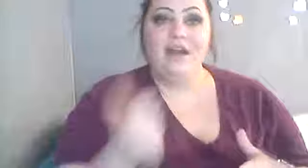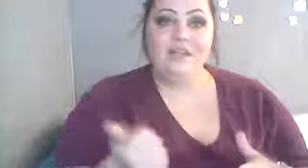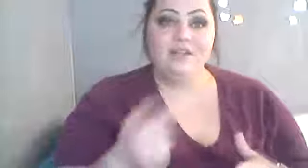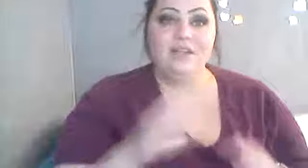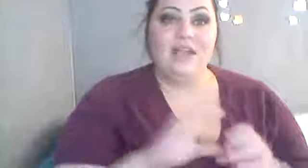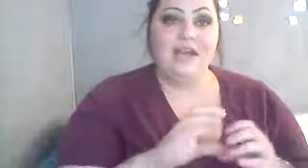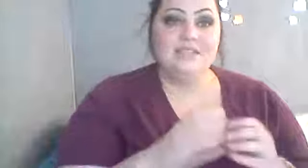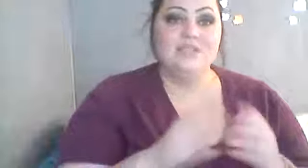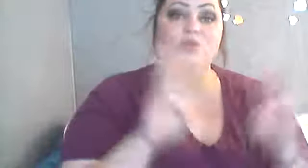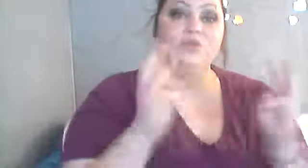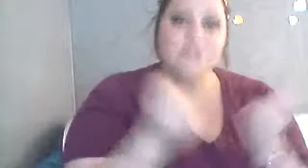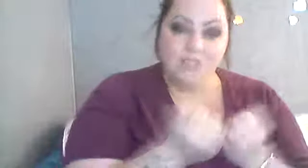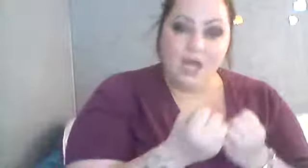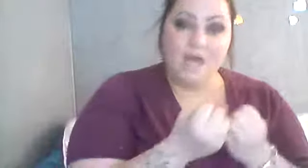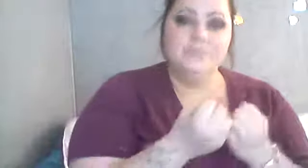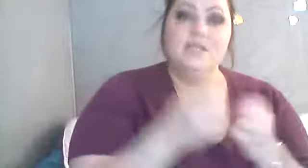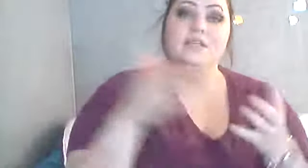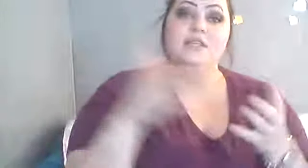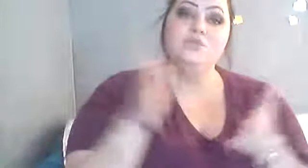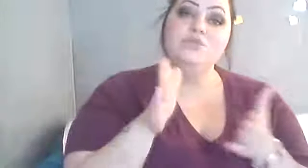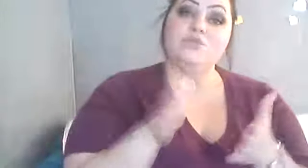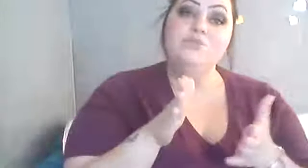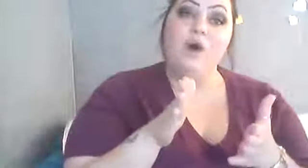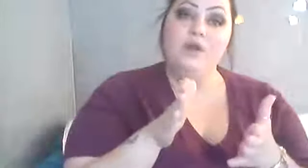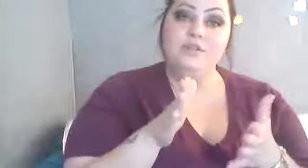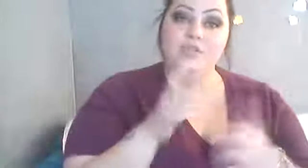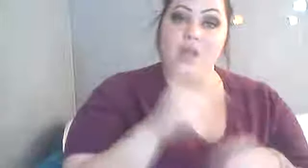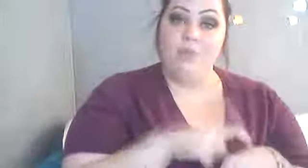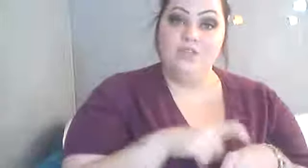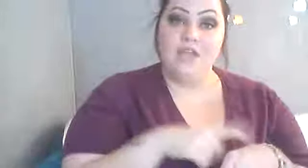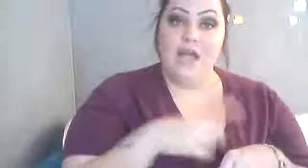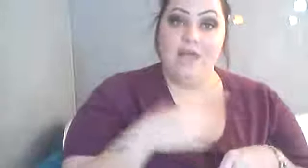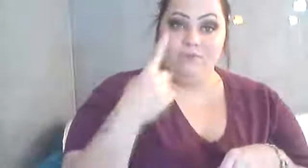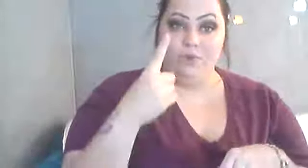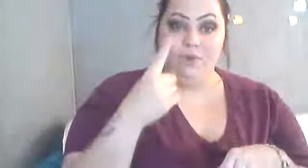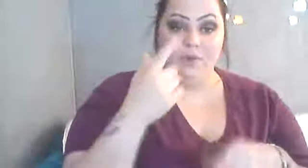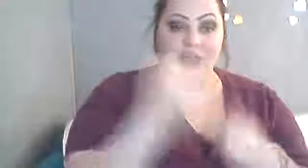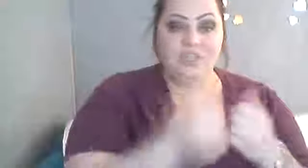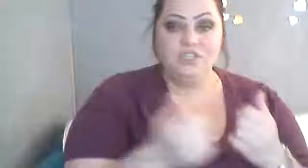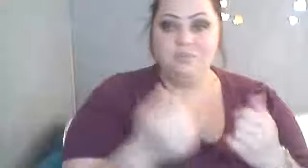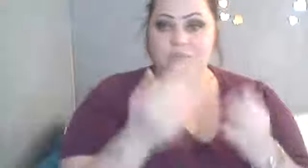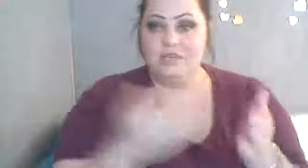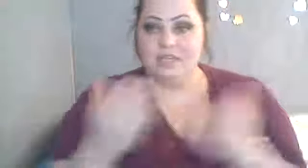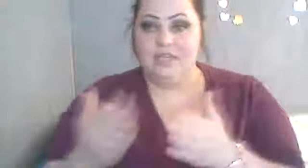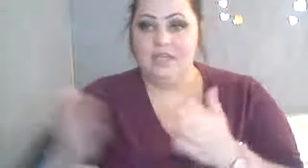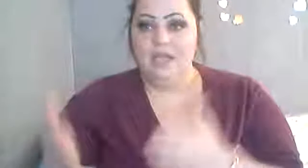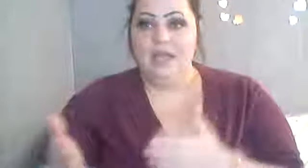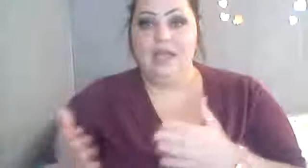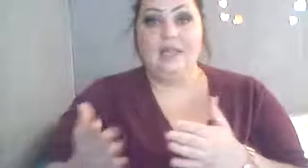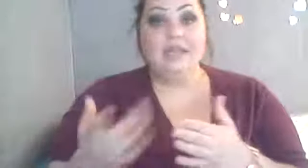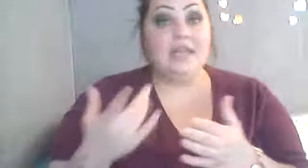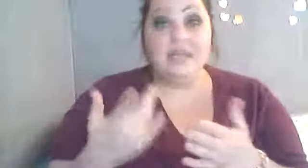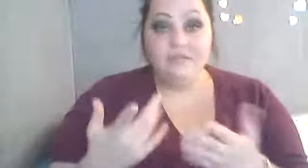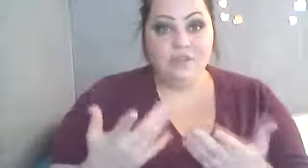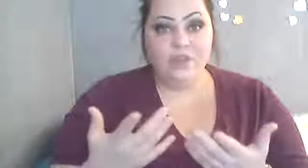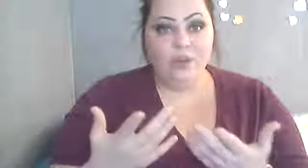other classes or workshops, they're so small, there's a lot more time for each person. And then, even though